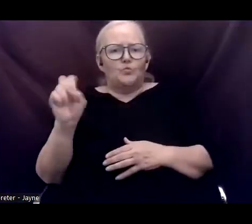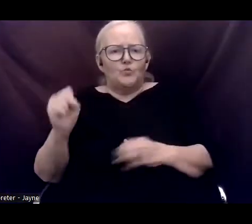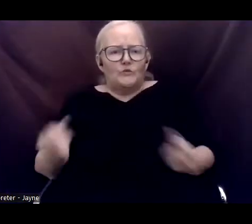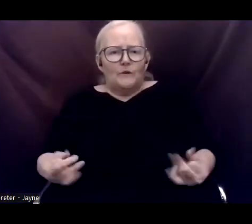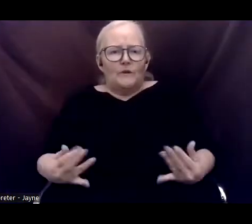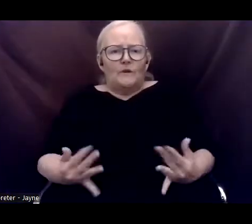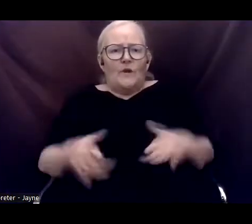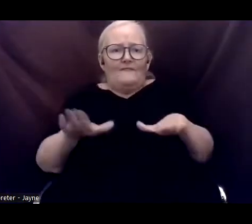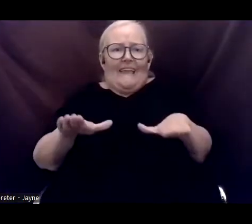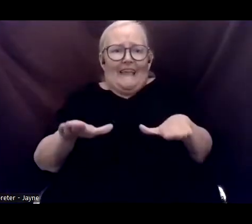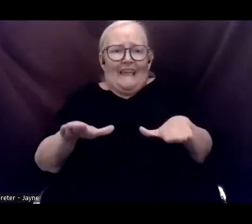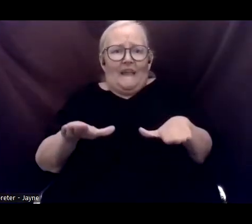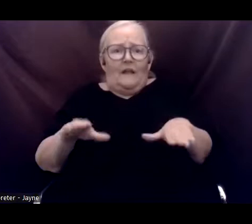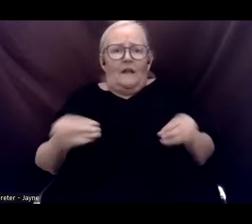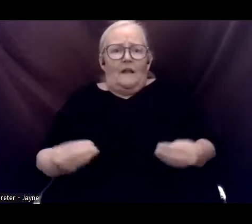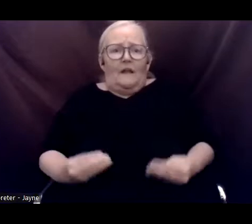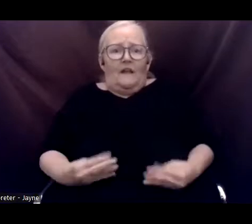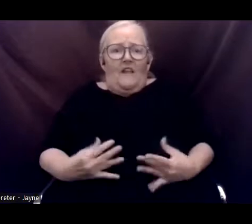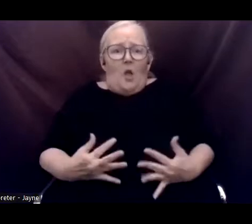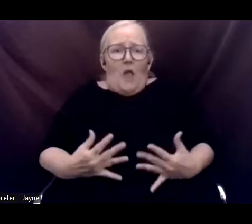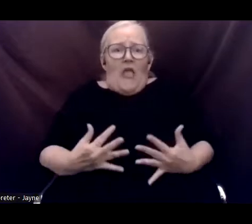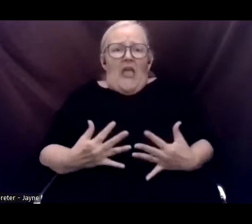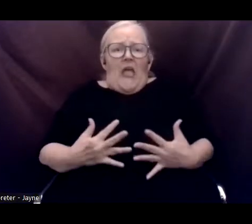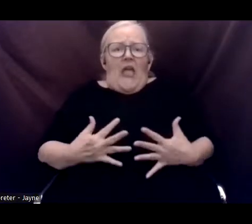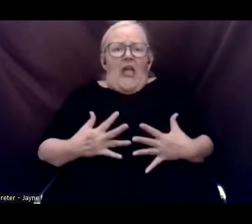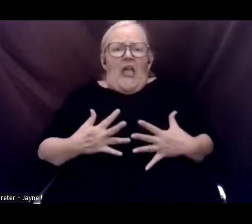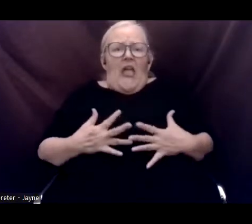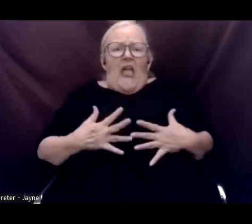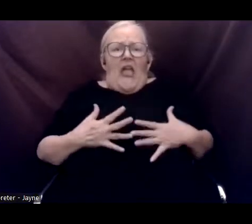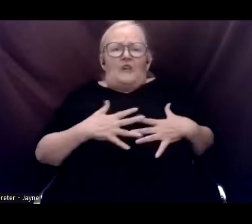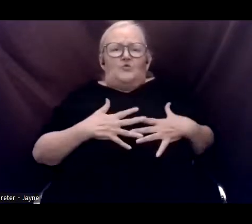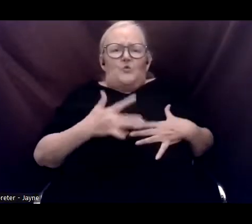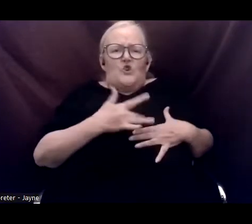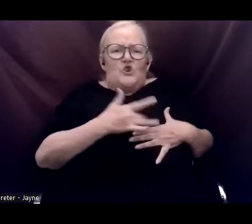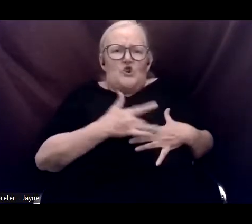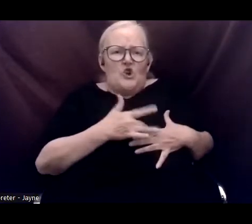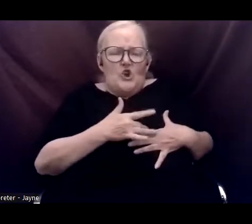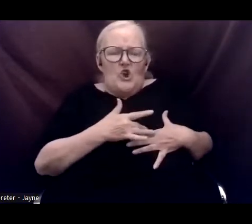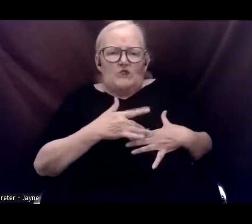belly, to just under your heart.